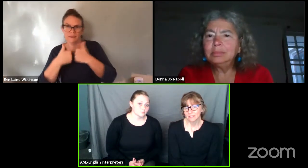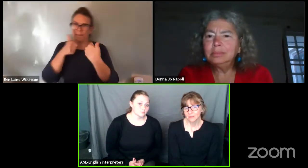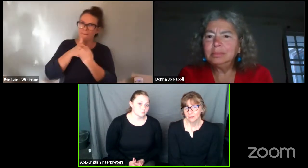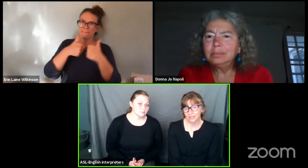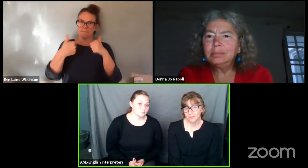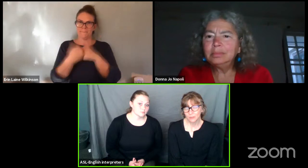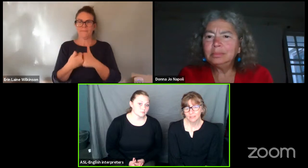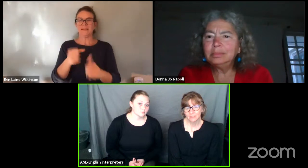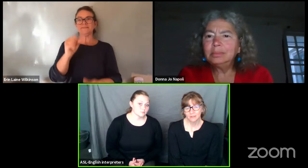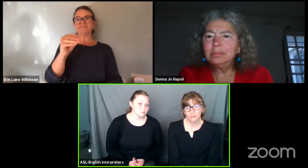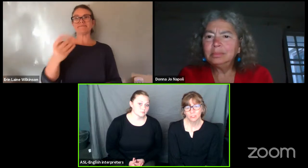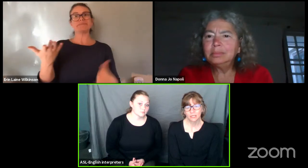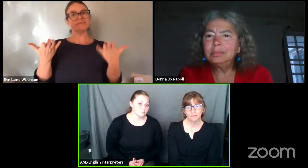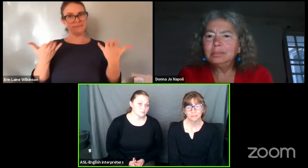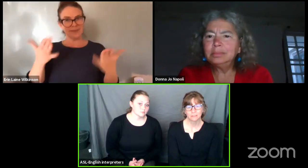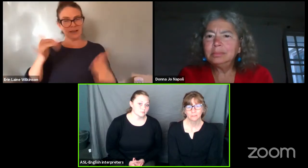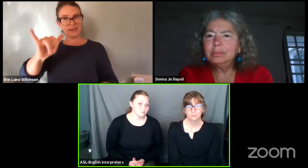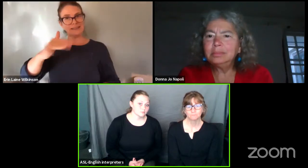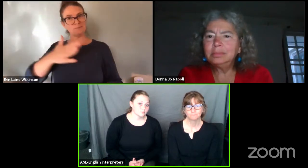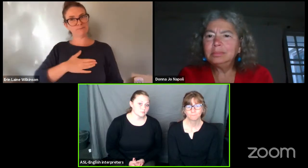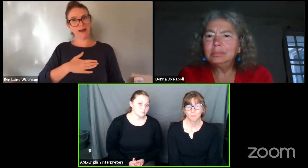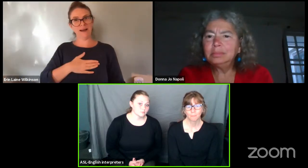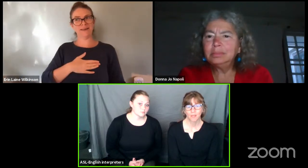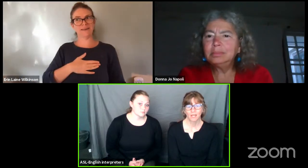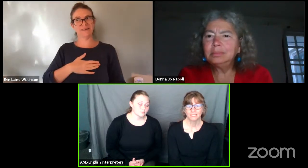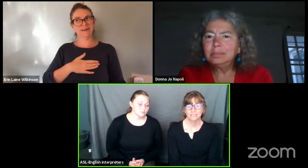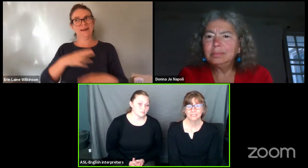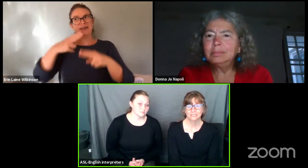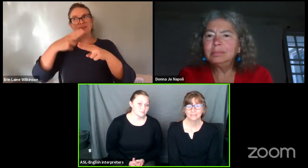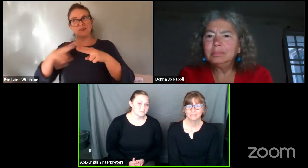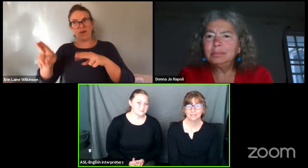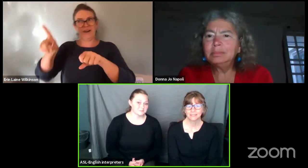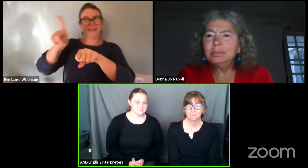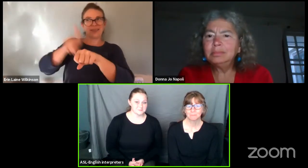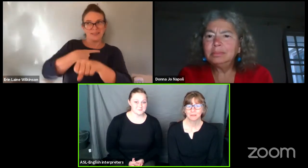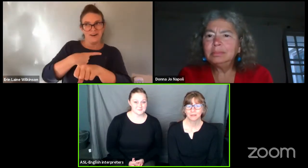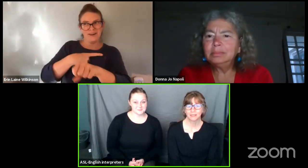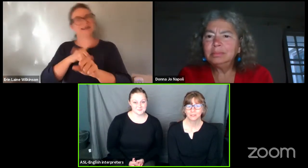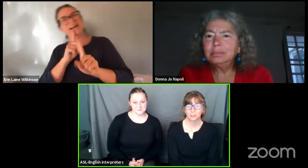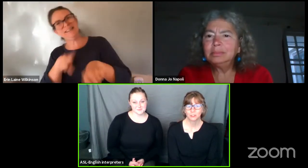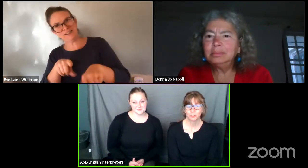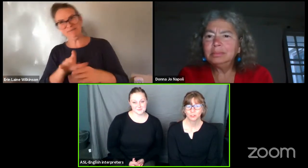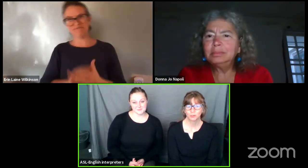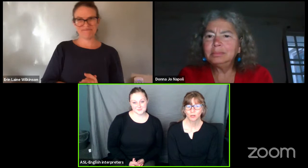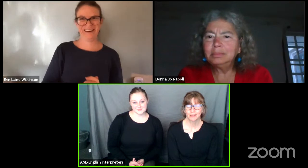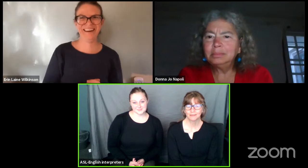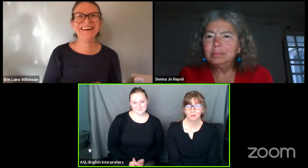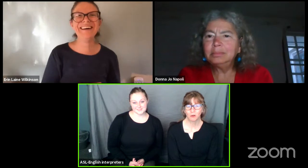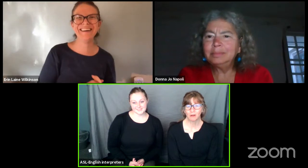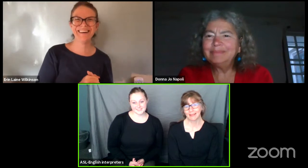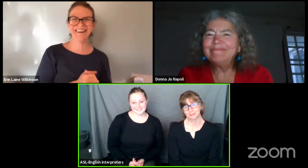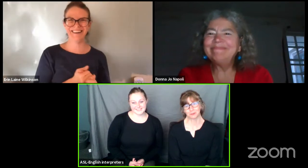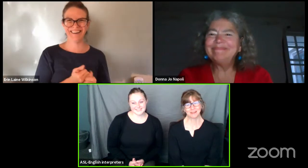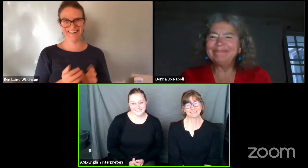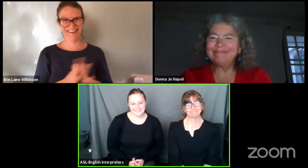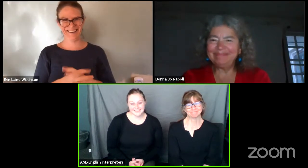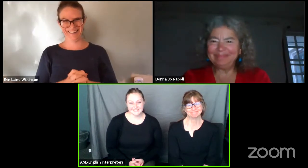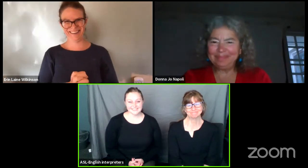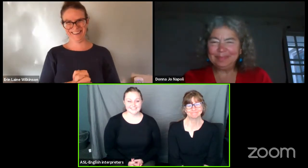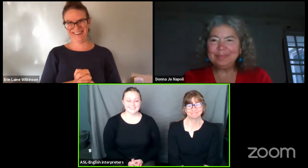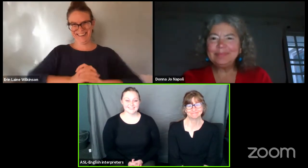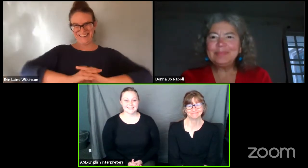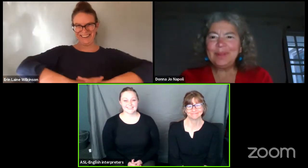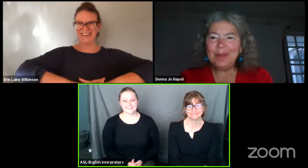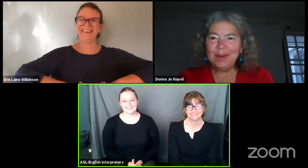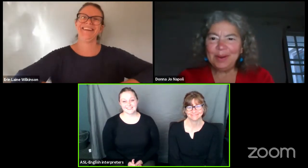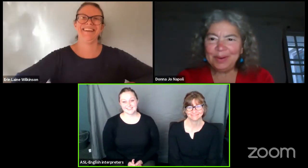So that's another aspect and another challenge. So I guess that's my short and long answer.